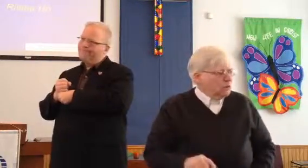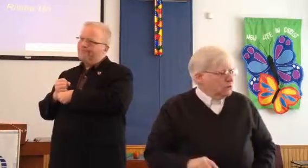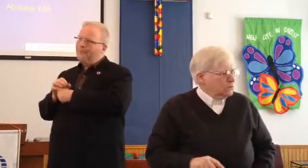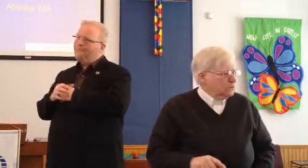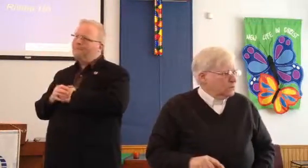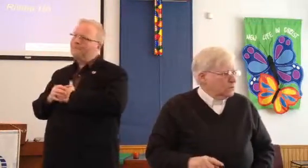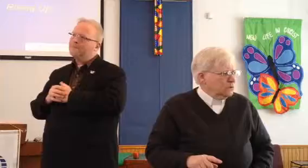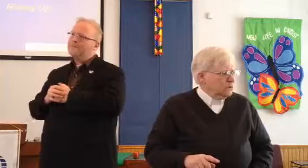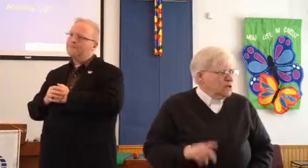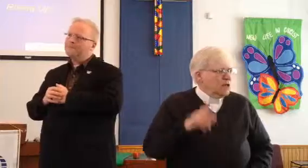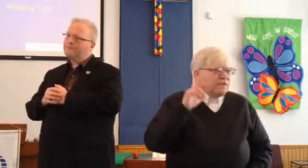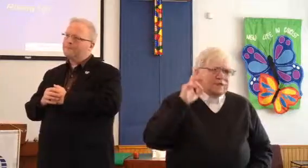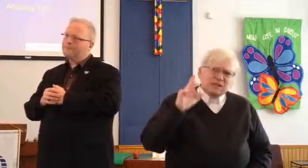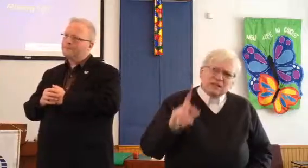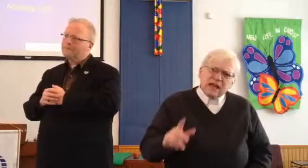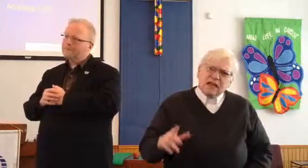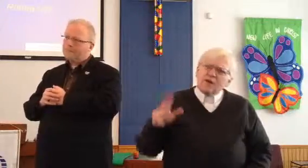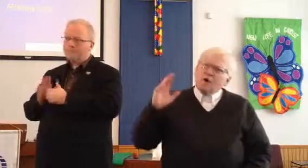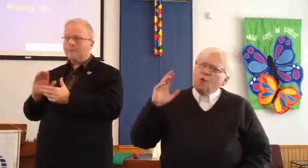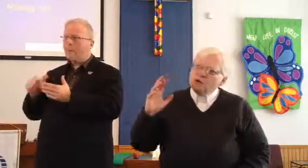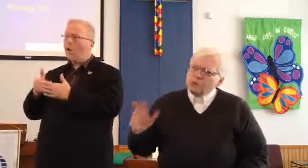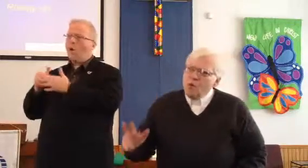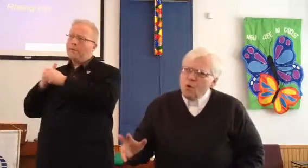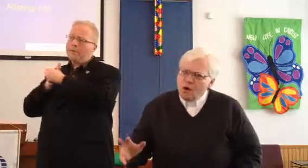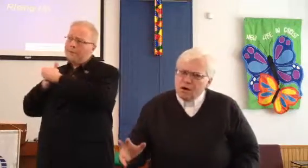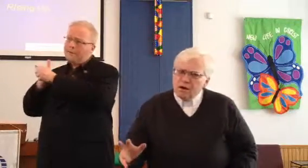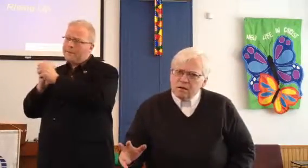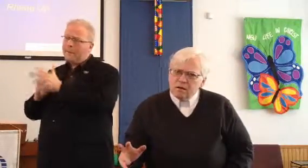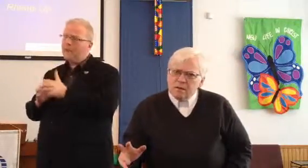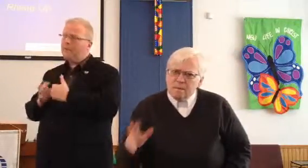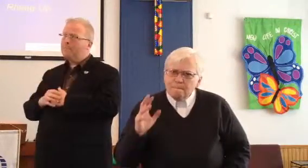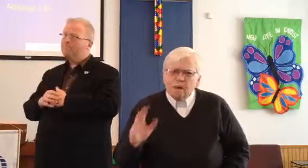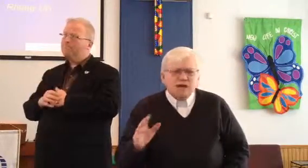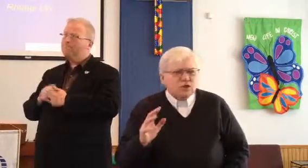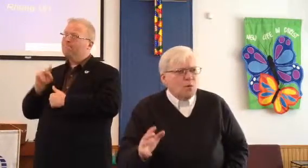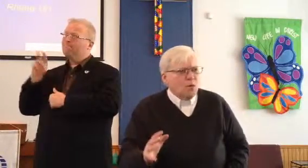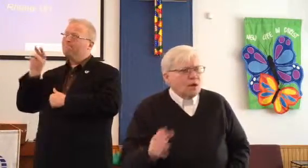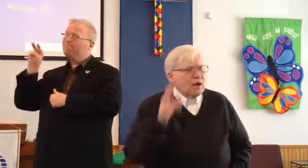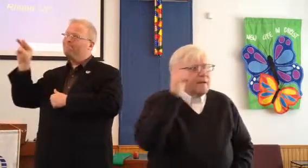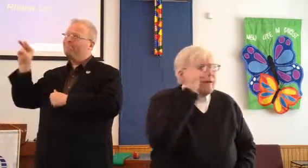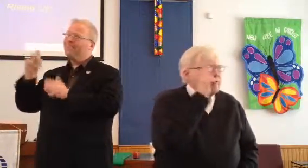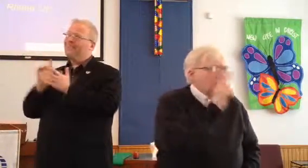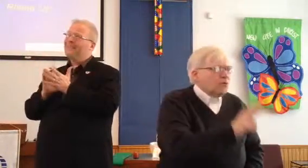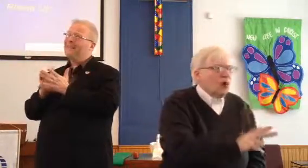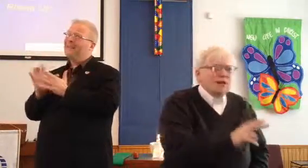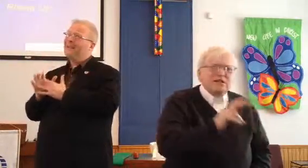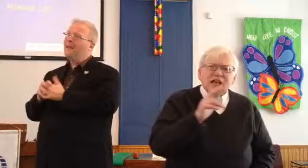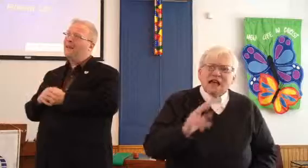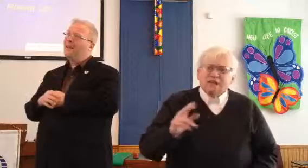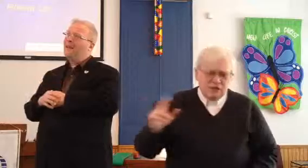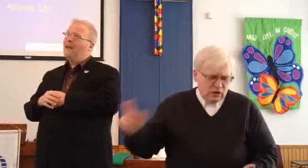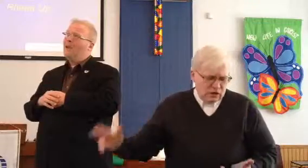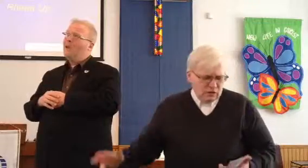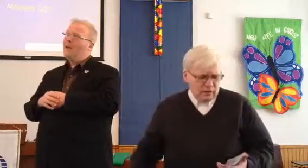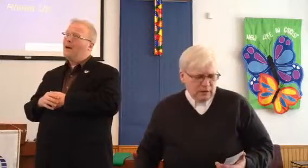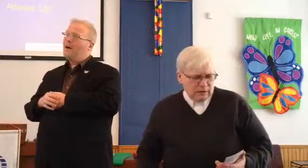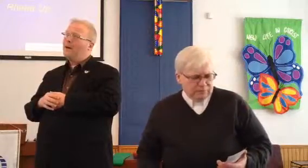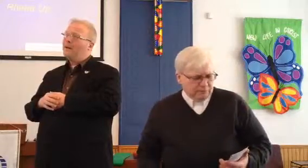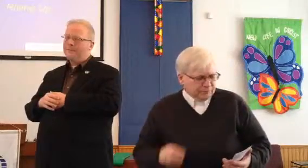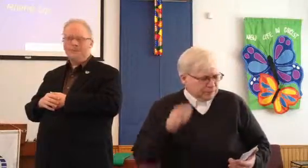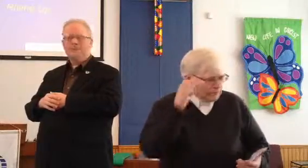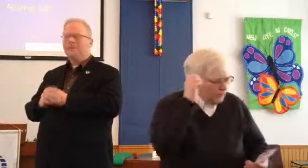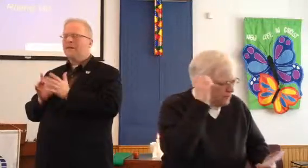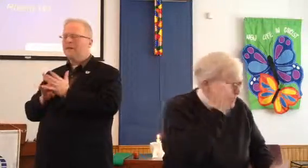know that this death was more, much more, than the Romans executing a